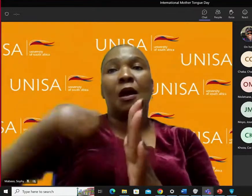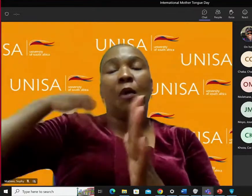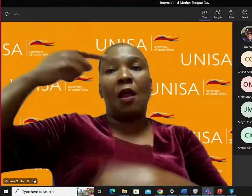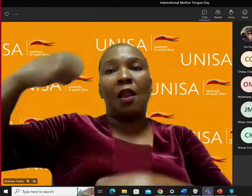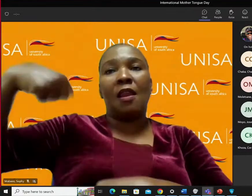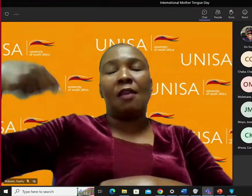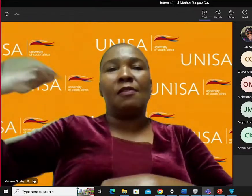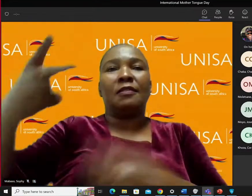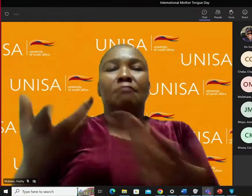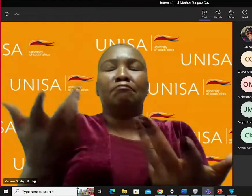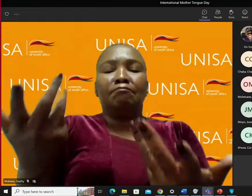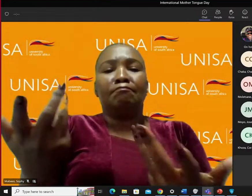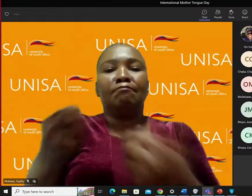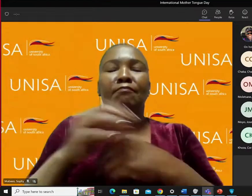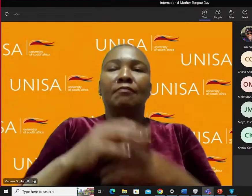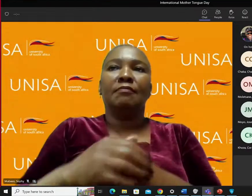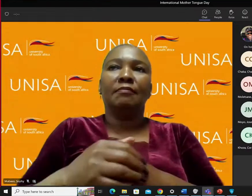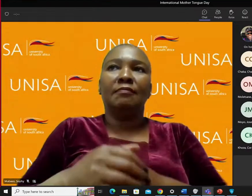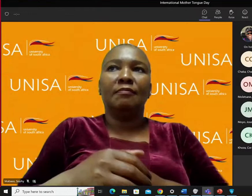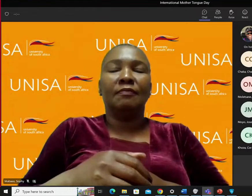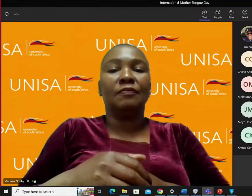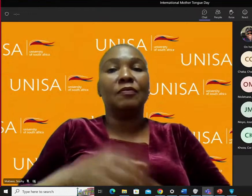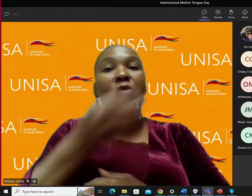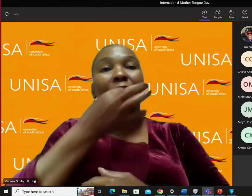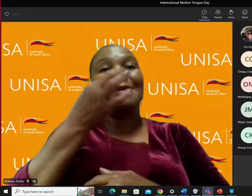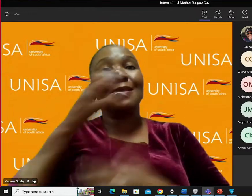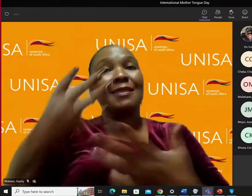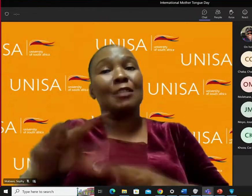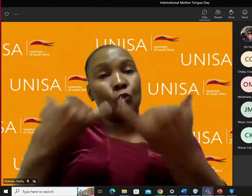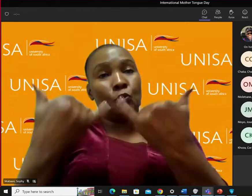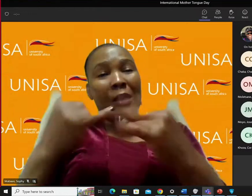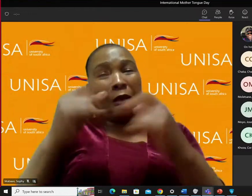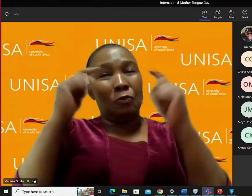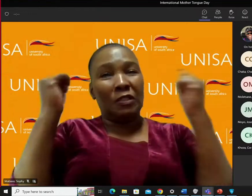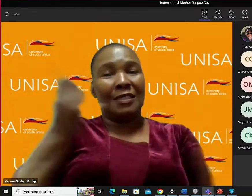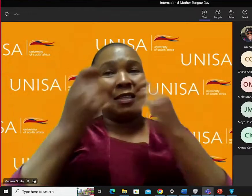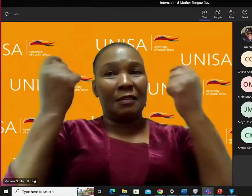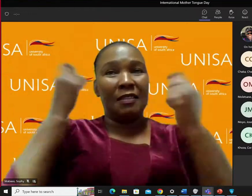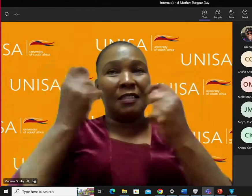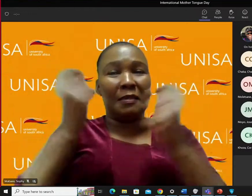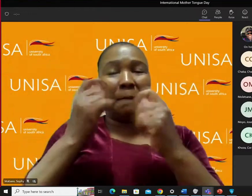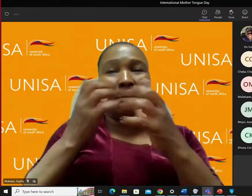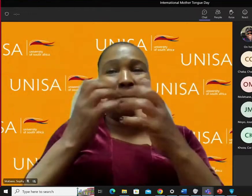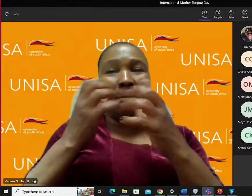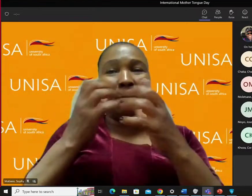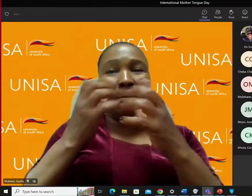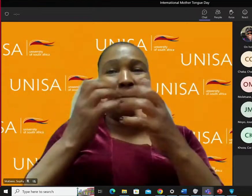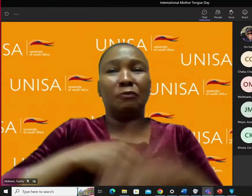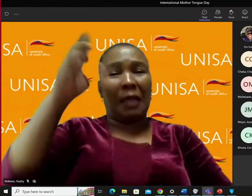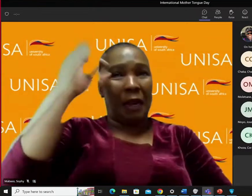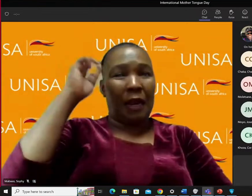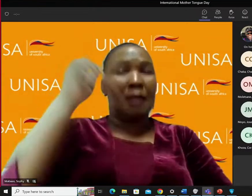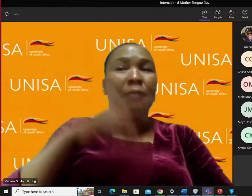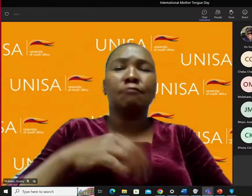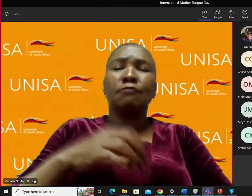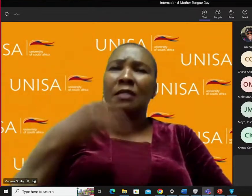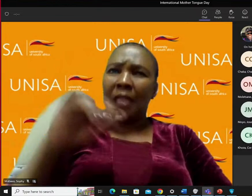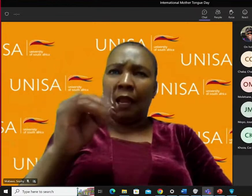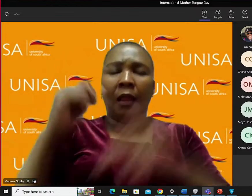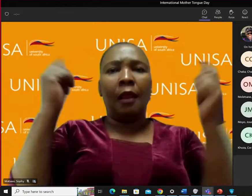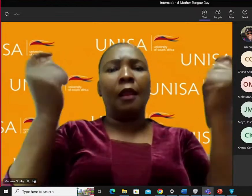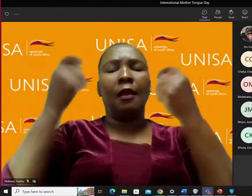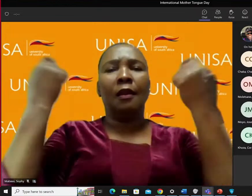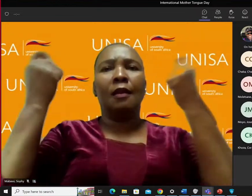So we said that today we are celebrating, in as much as we are commemorating, but we are celebrating. So in